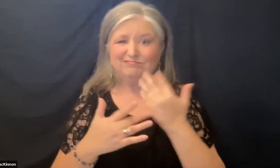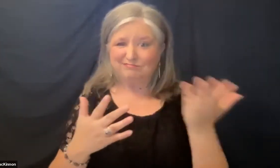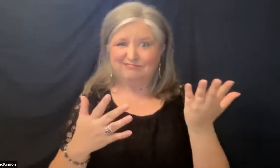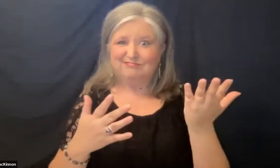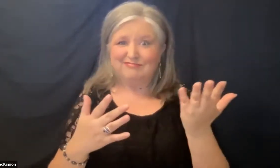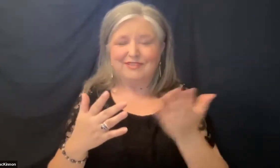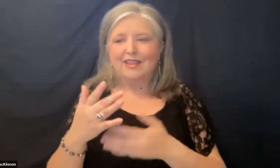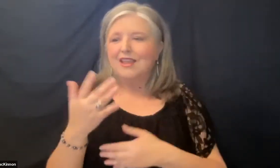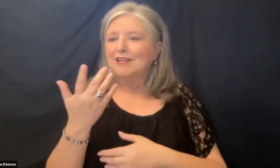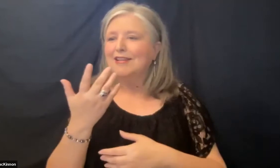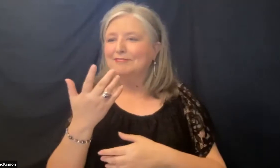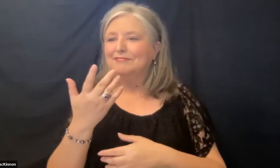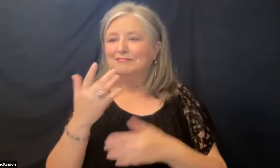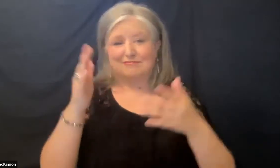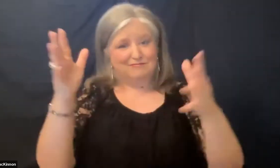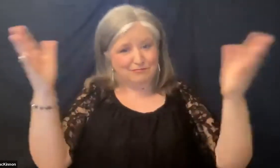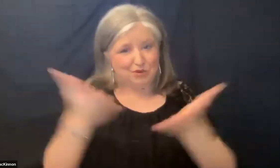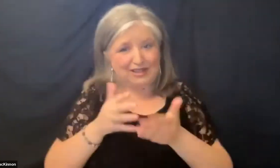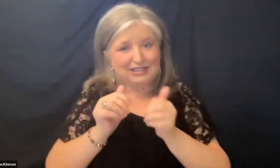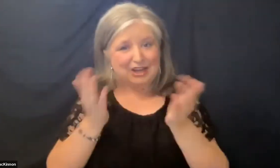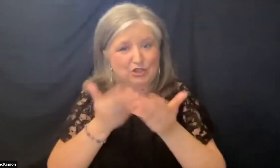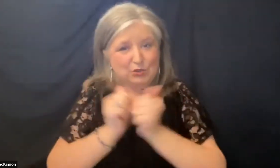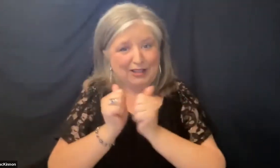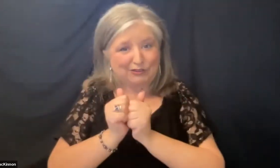Tonight, we're thankful for the technology that brings us all together.